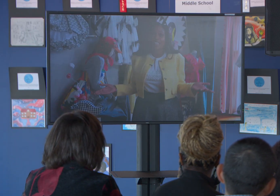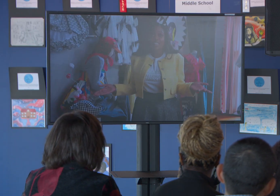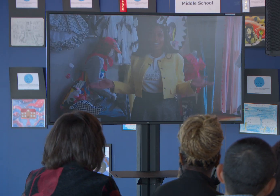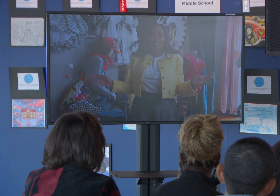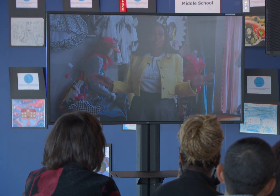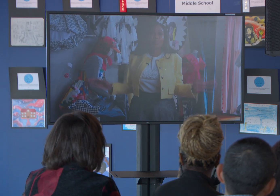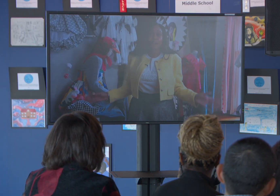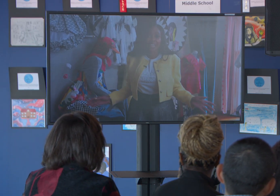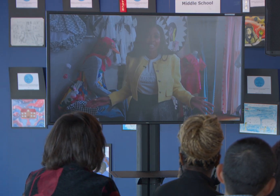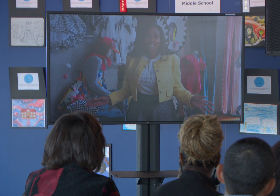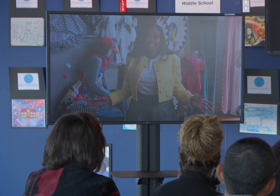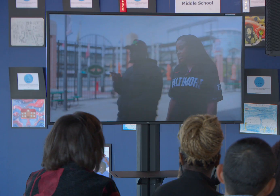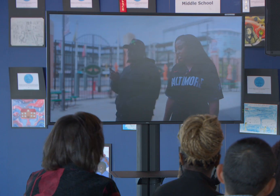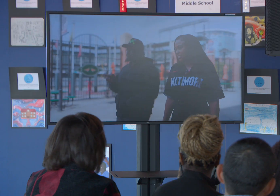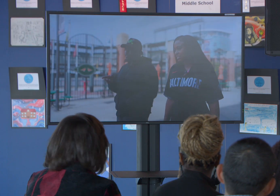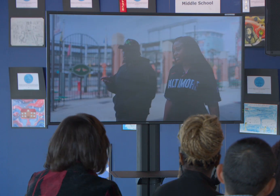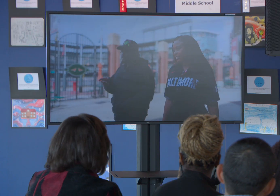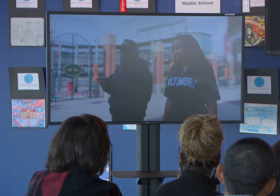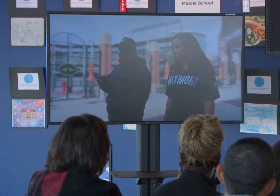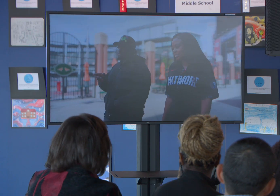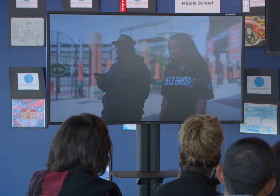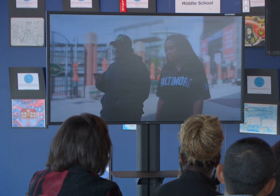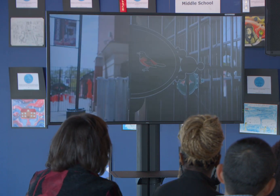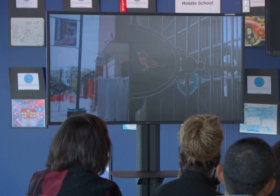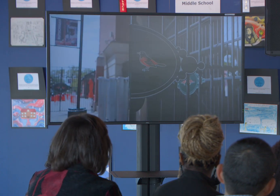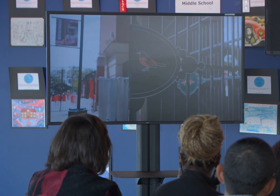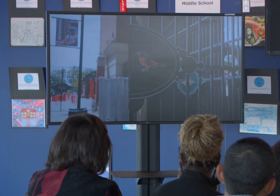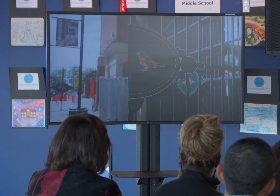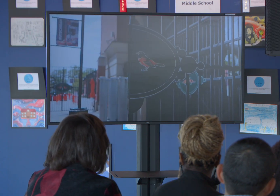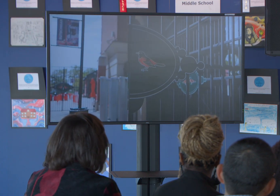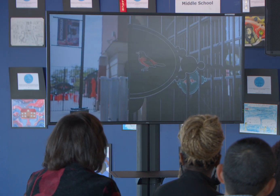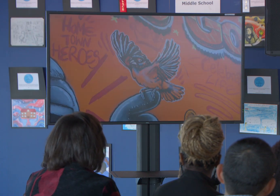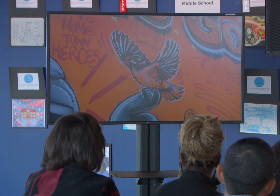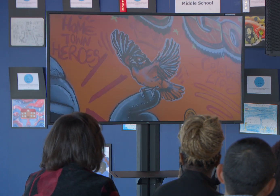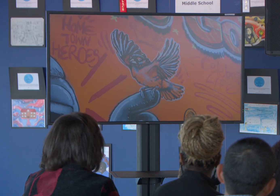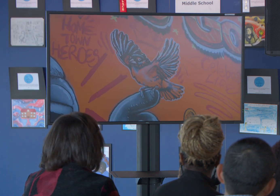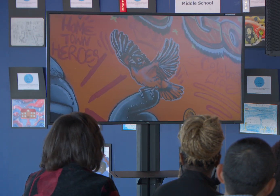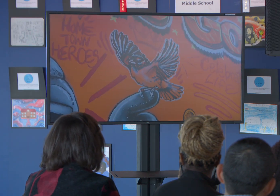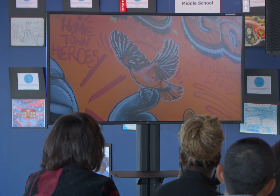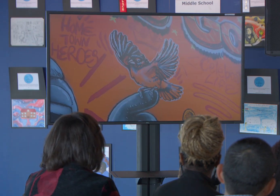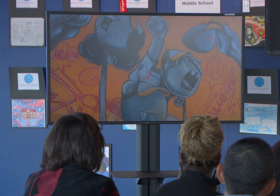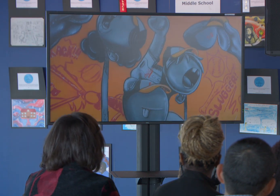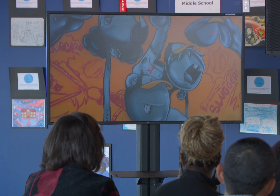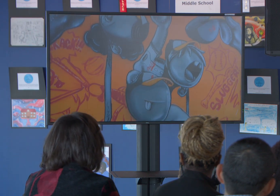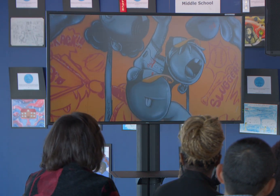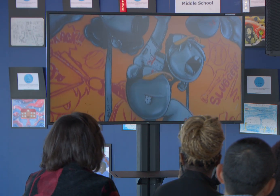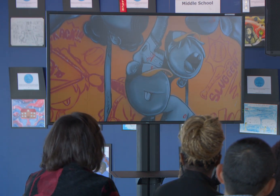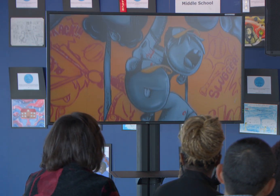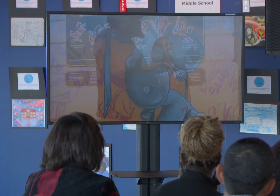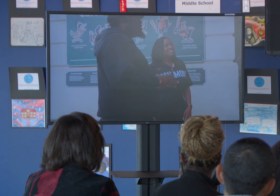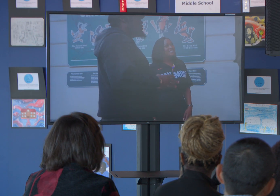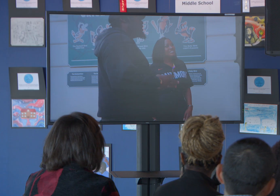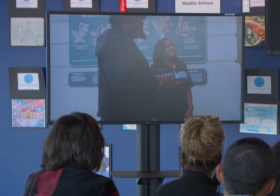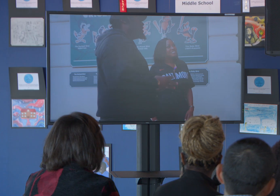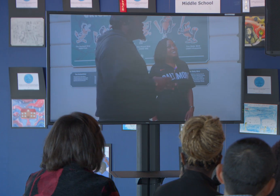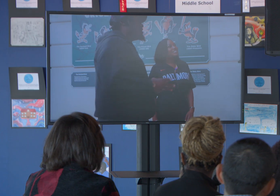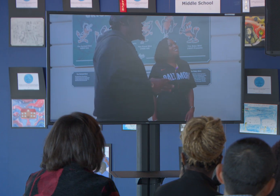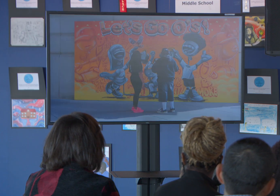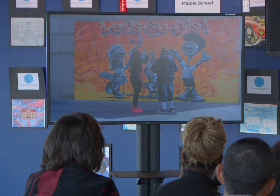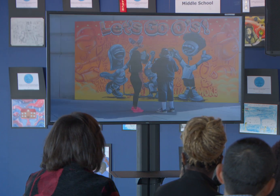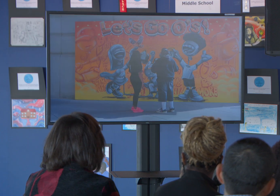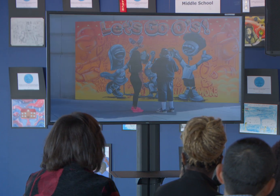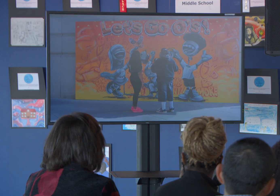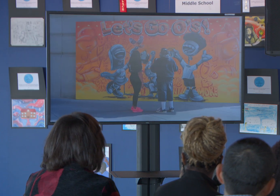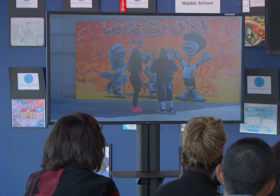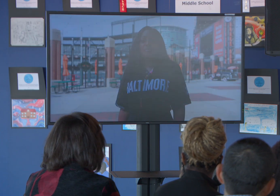think gritty is pretty, and creativity belongs to everyone. We believe artists should thrive,